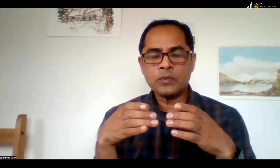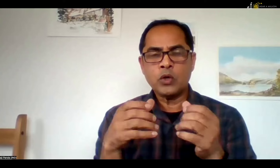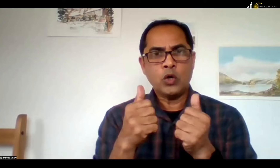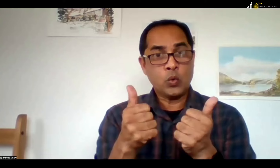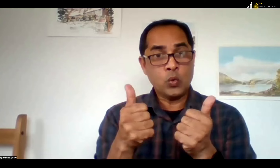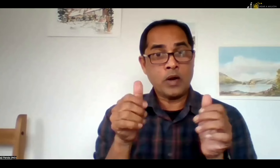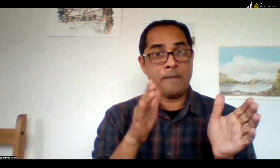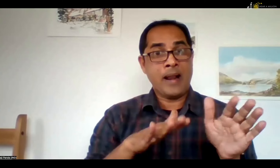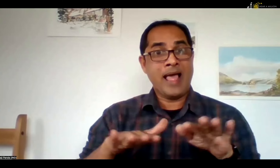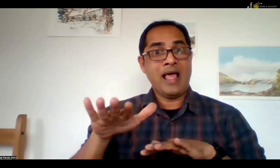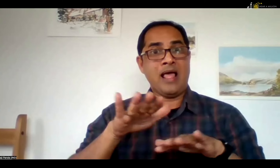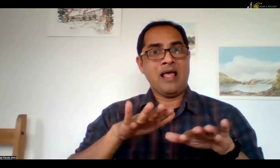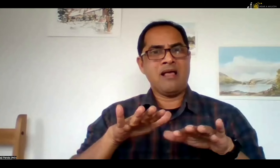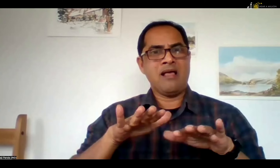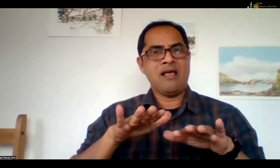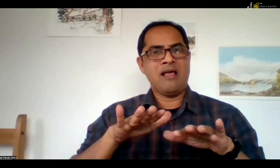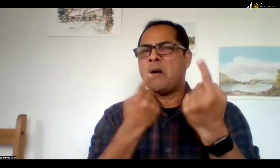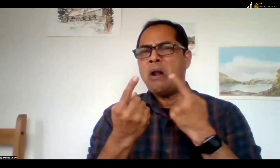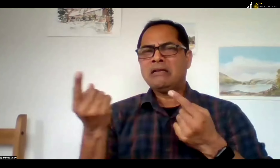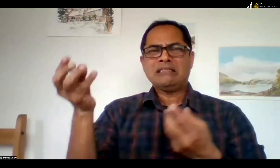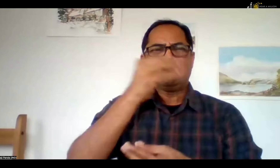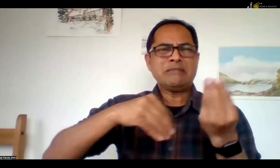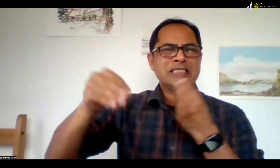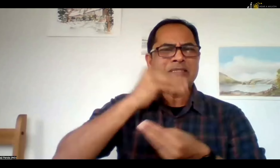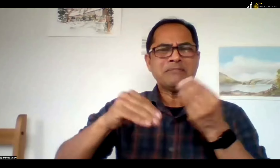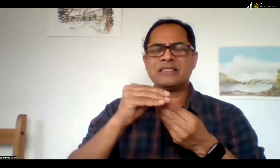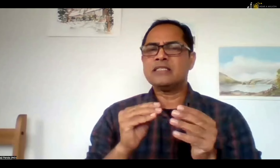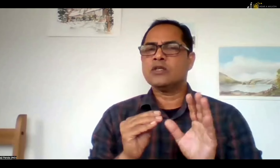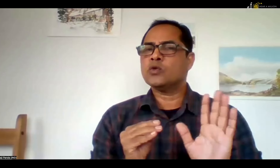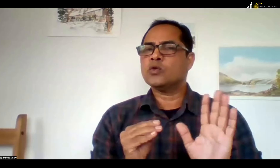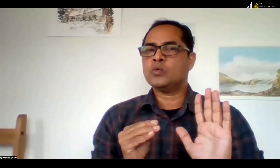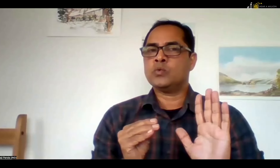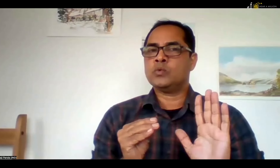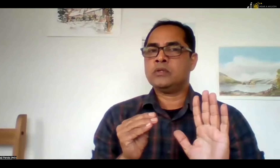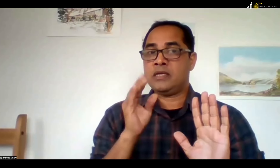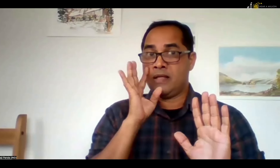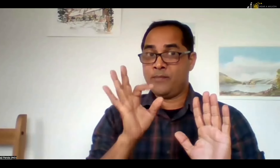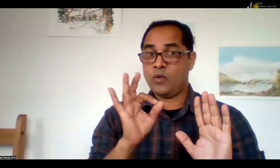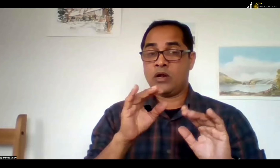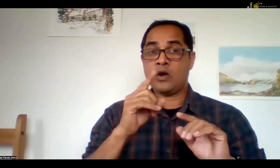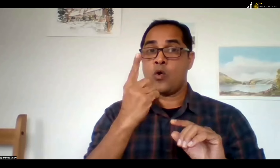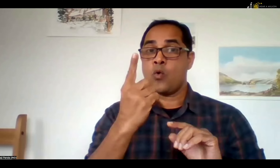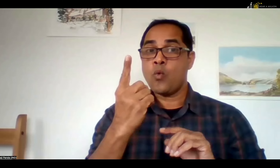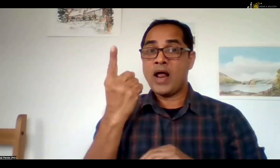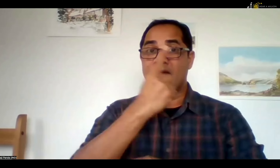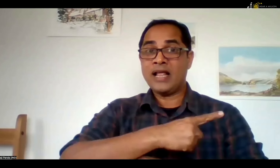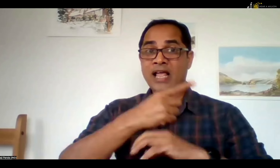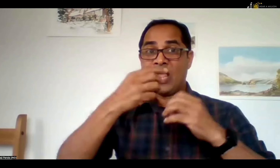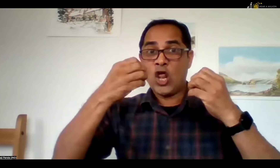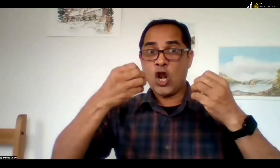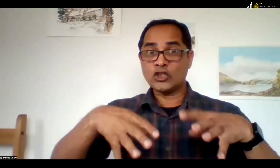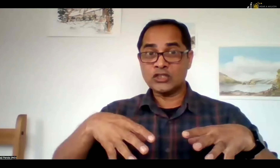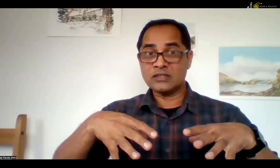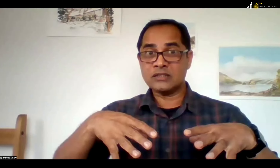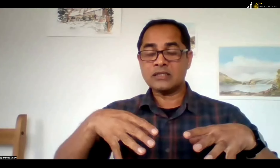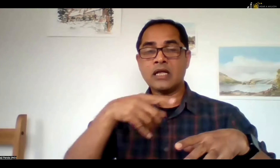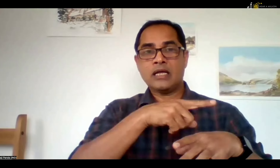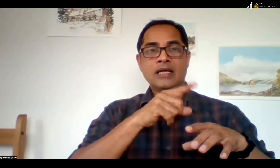associations, all of you are interested in deaf education. Why not we plan, get together, and not make this